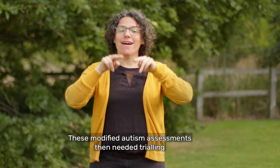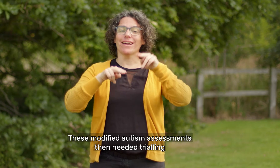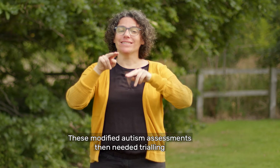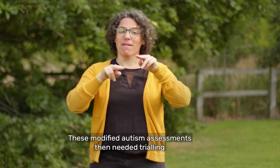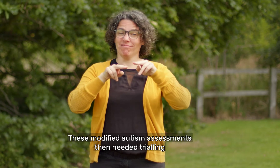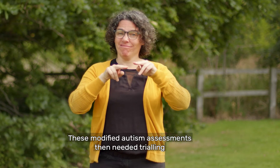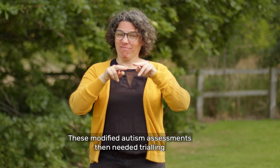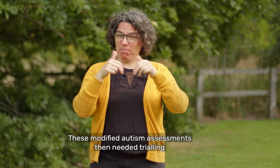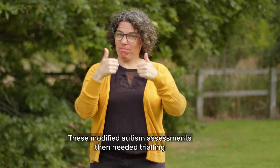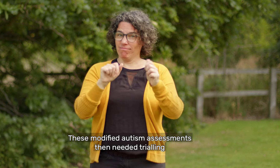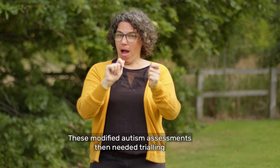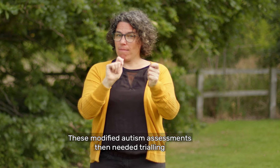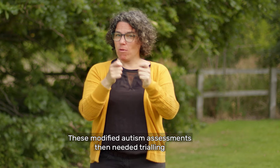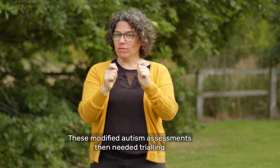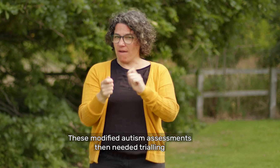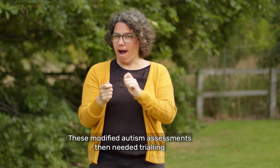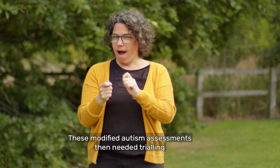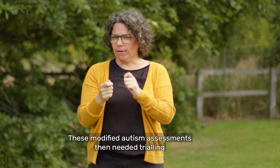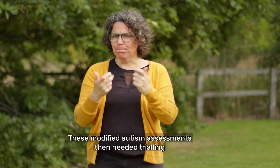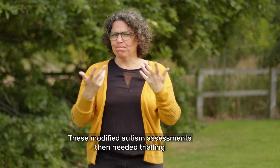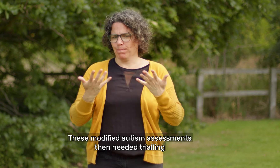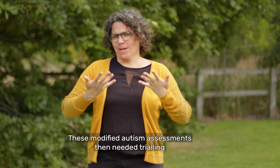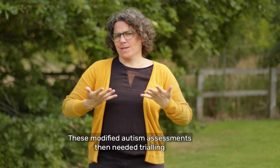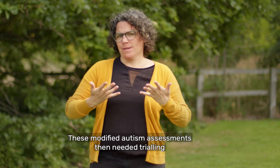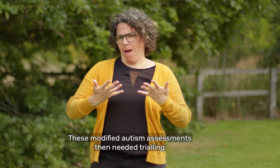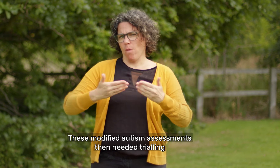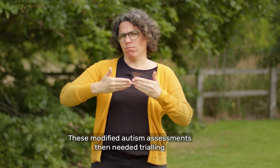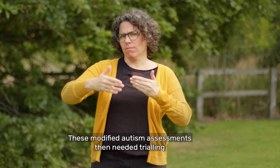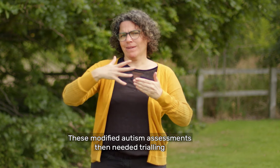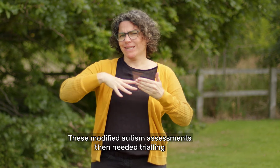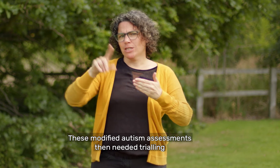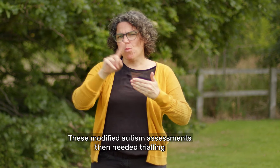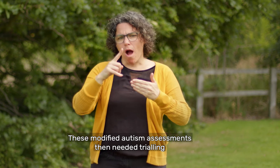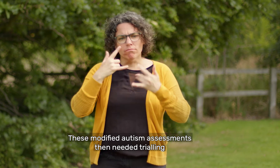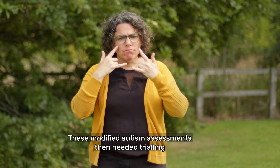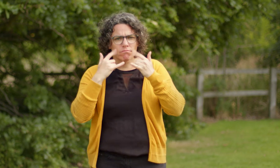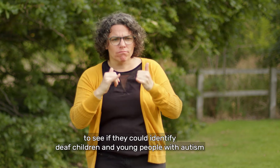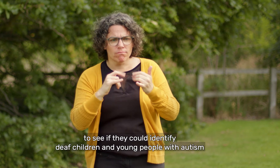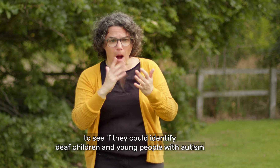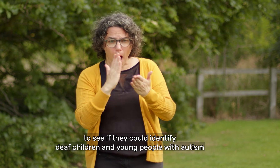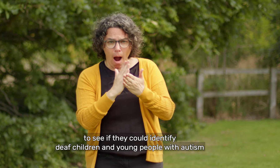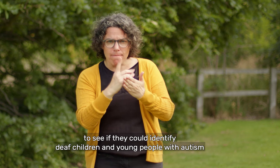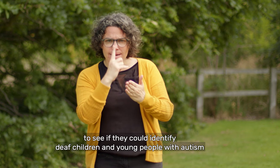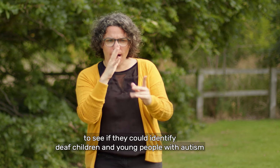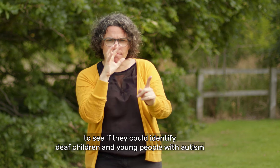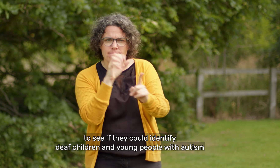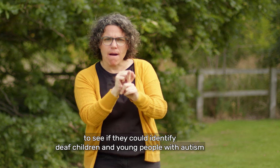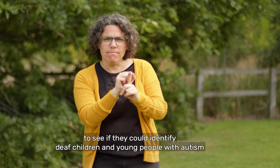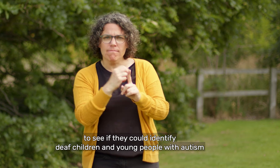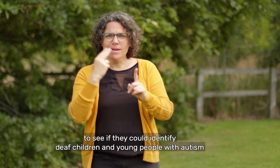These modified autism assessments then needed trialling to see if they could identify deaf children and young people